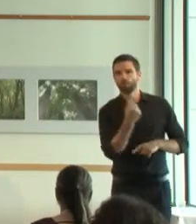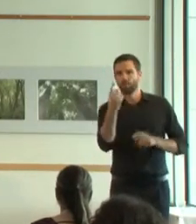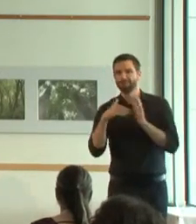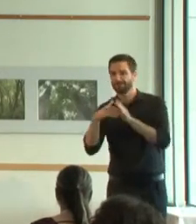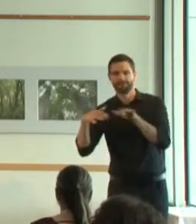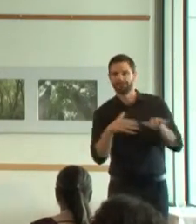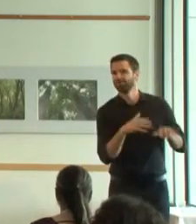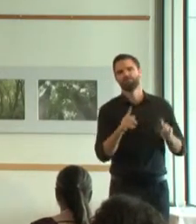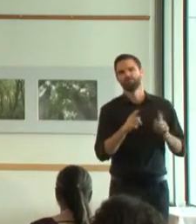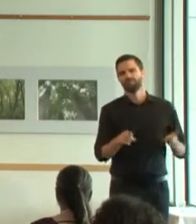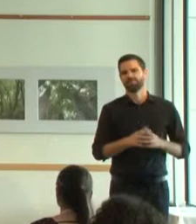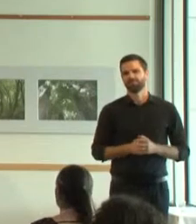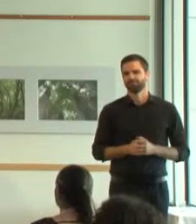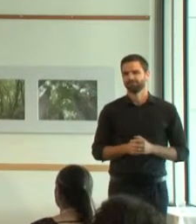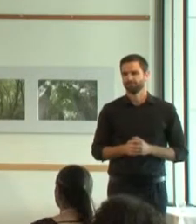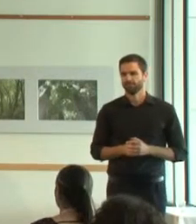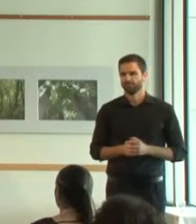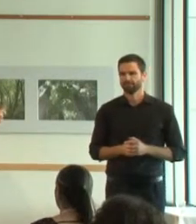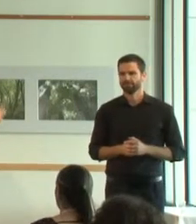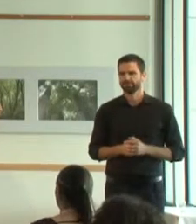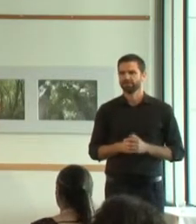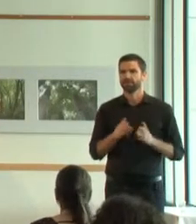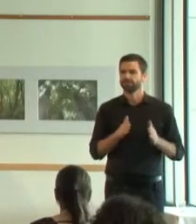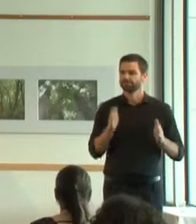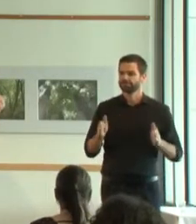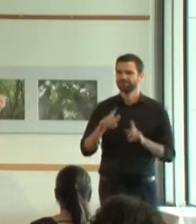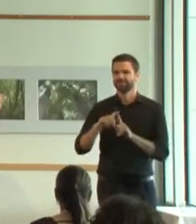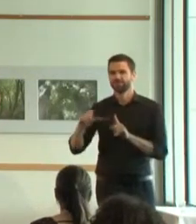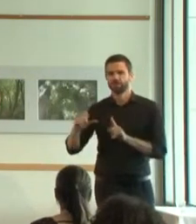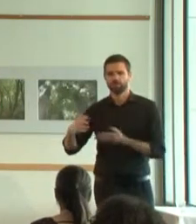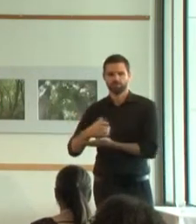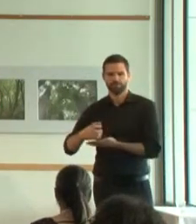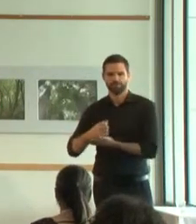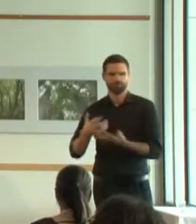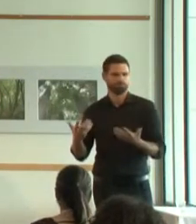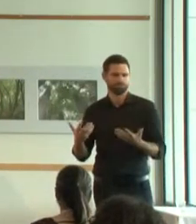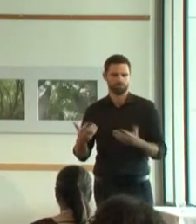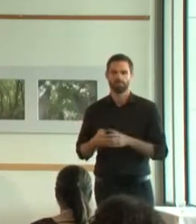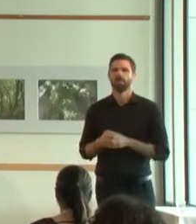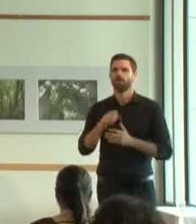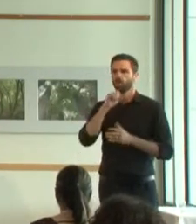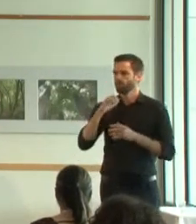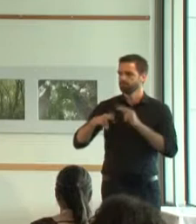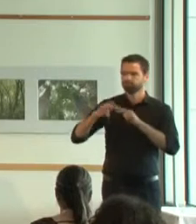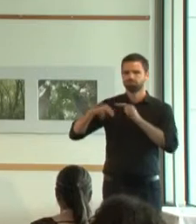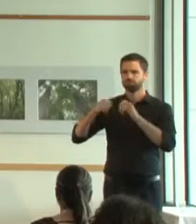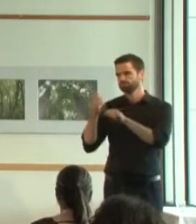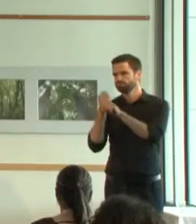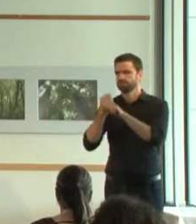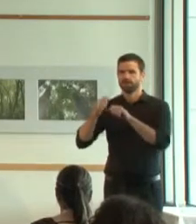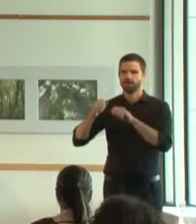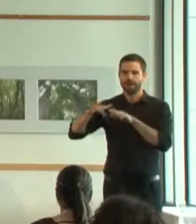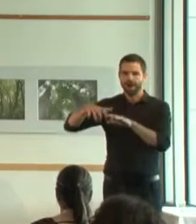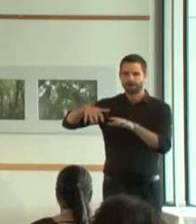Digital preservation. Again, secure. We build these awesome systems where archives go in. We look after them, we think about stuff